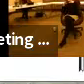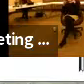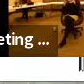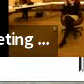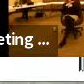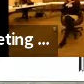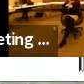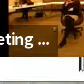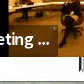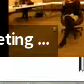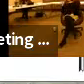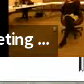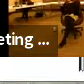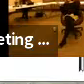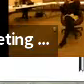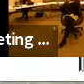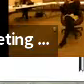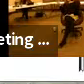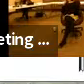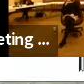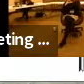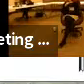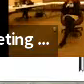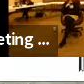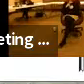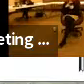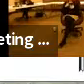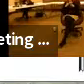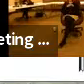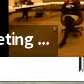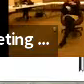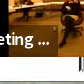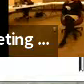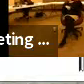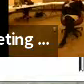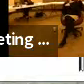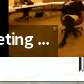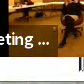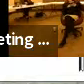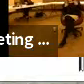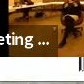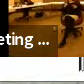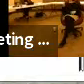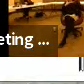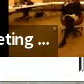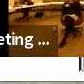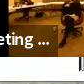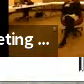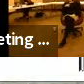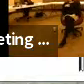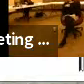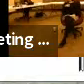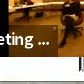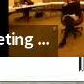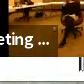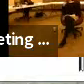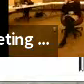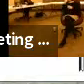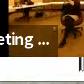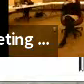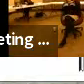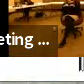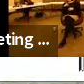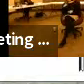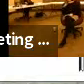be something that might, I'm trying to think what I want to say. So just to be clear, one of the restrictions on this zone is that it can't